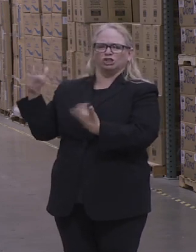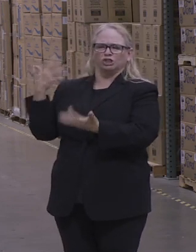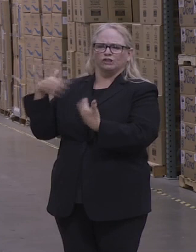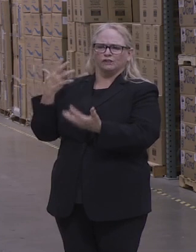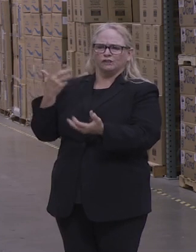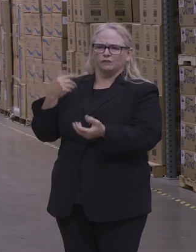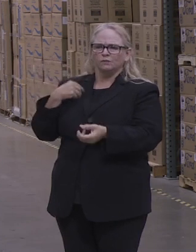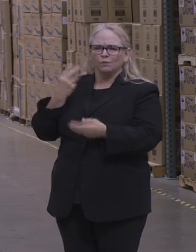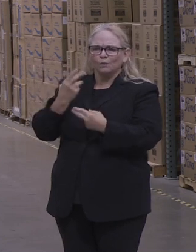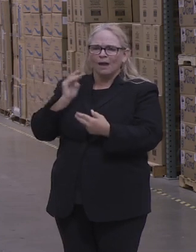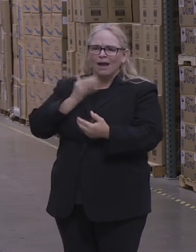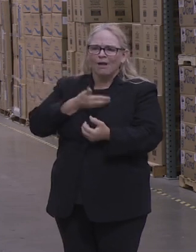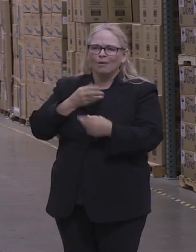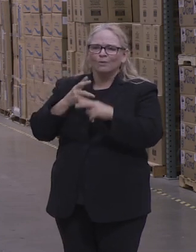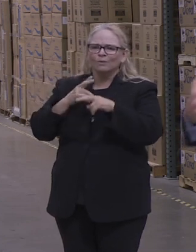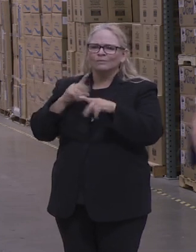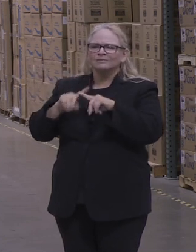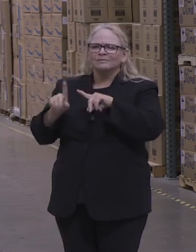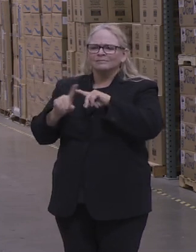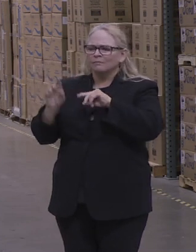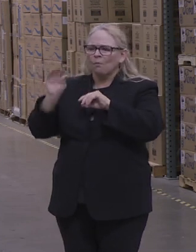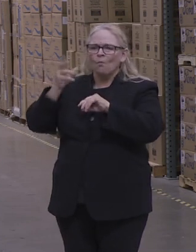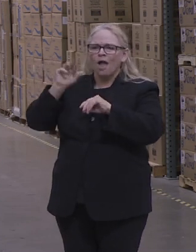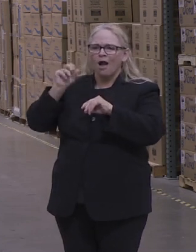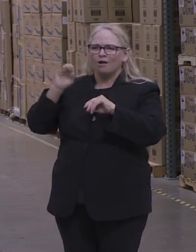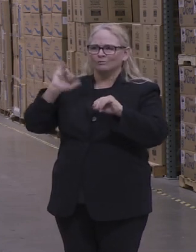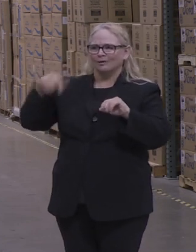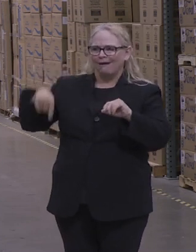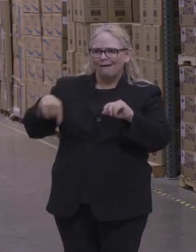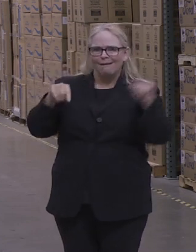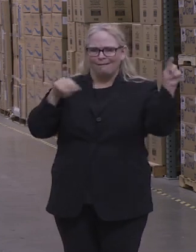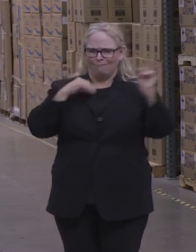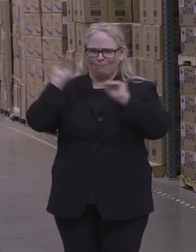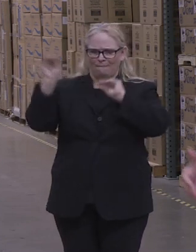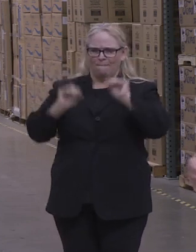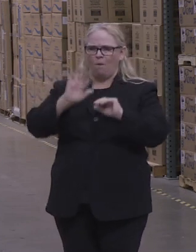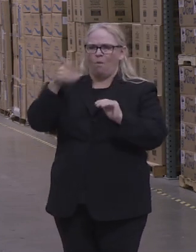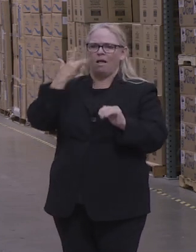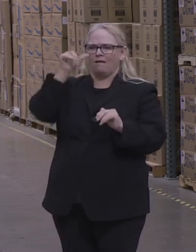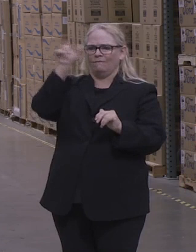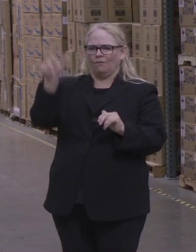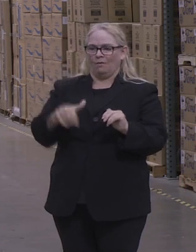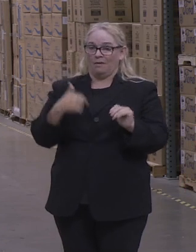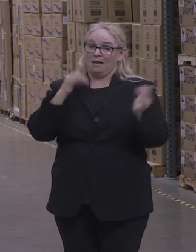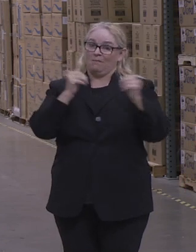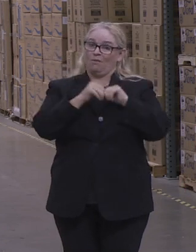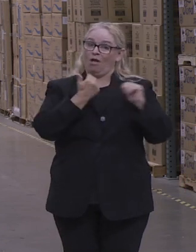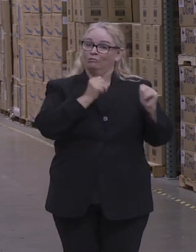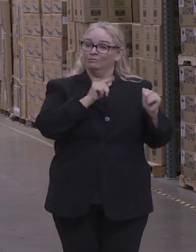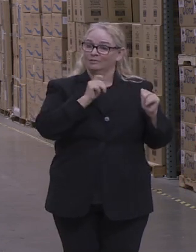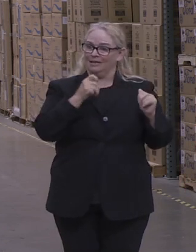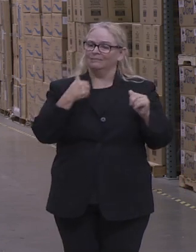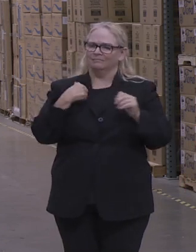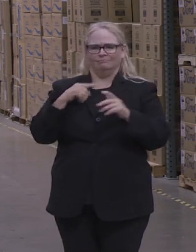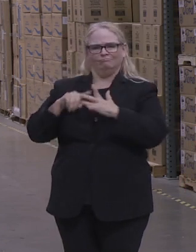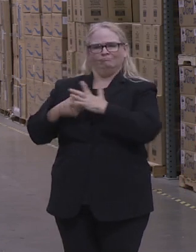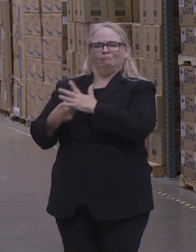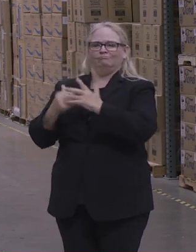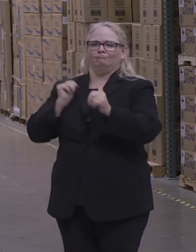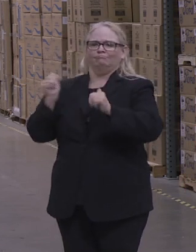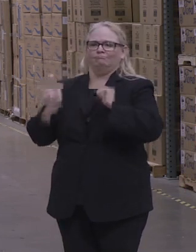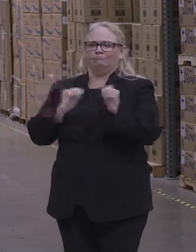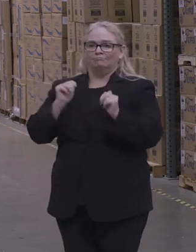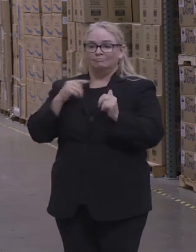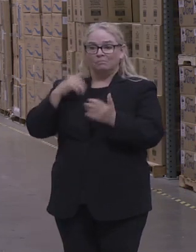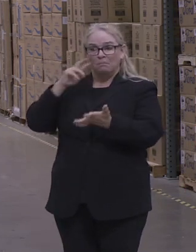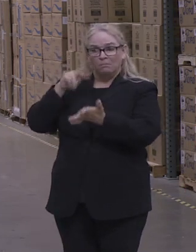to emphasize these efforts and to magnify them even further. And that, again, long-windedly, is the purpose